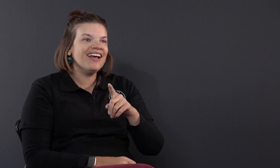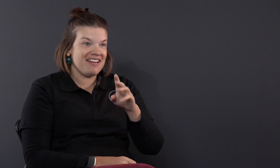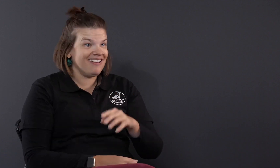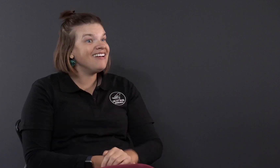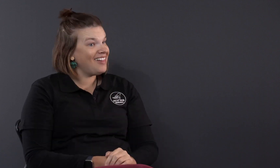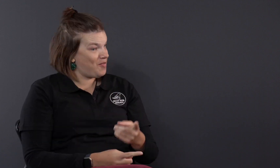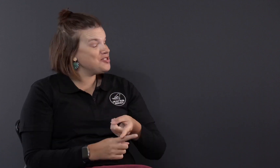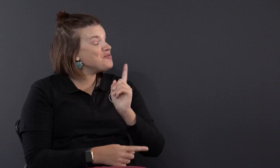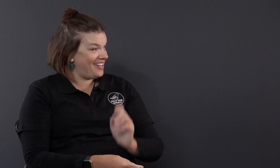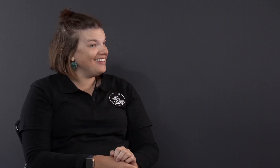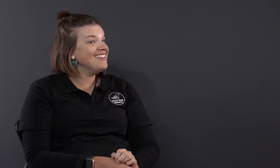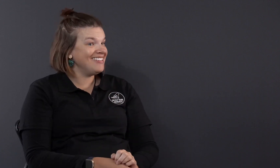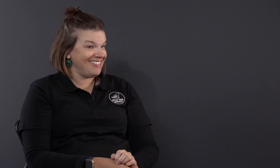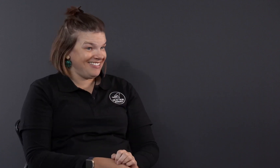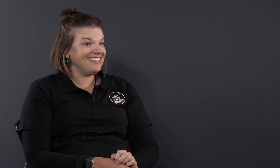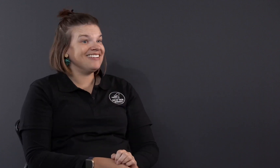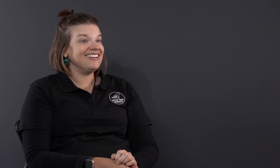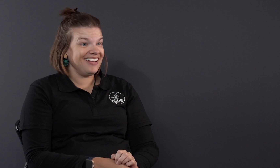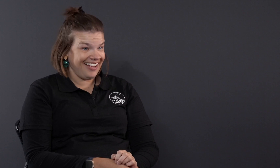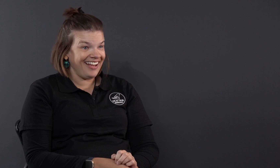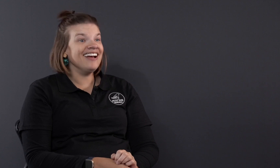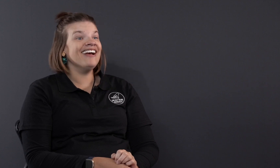So yeah, it was very quick.